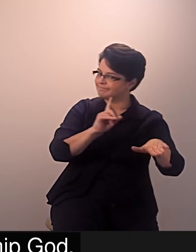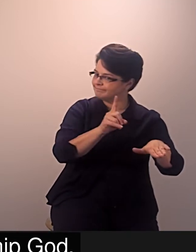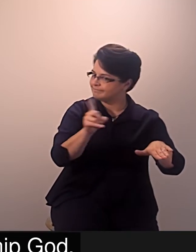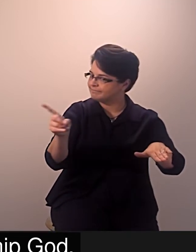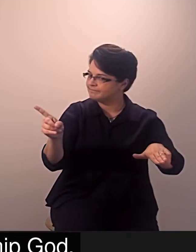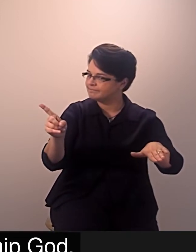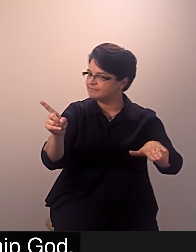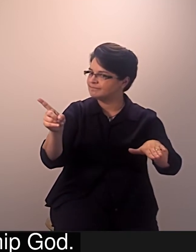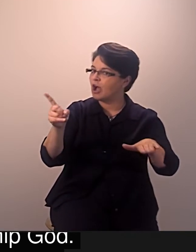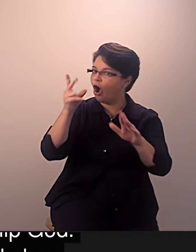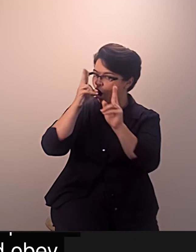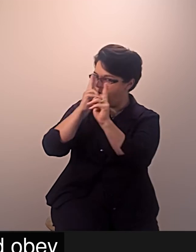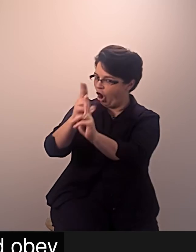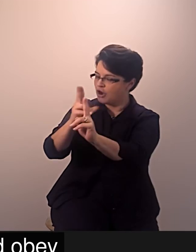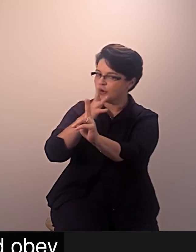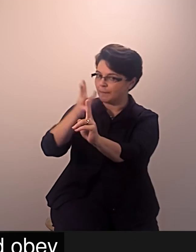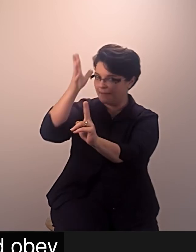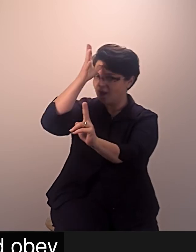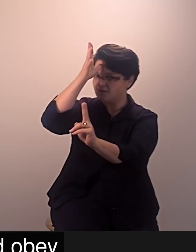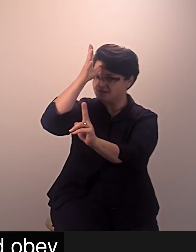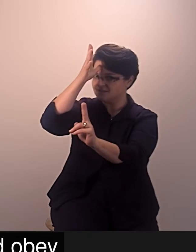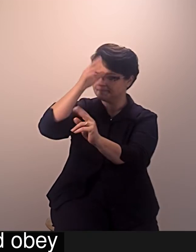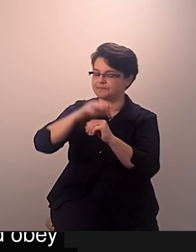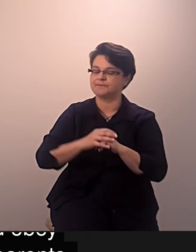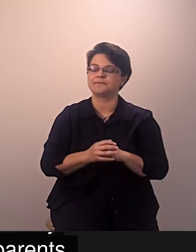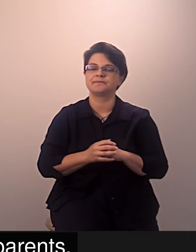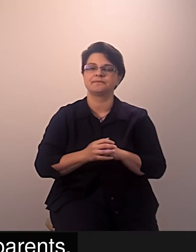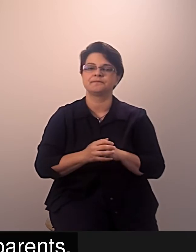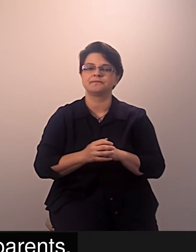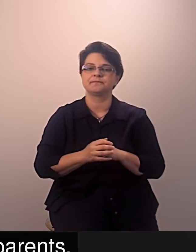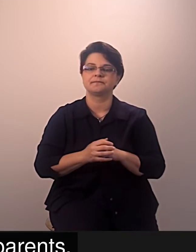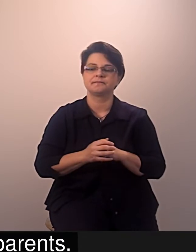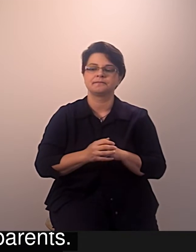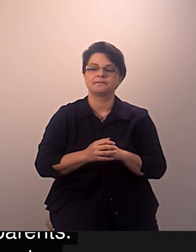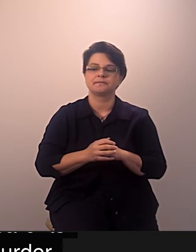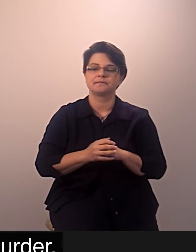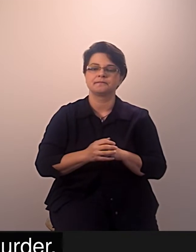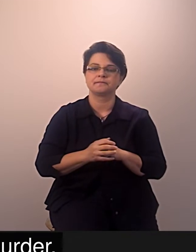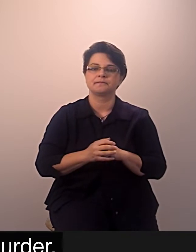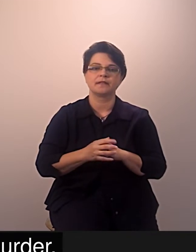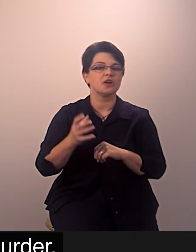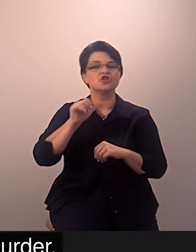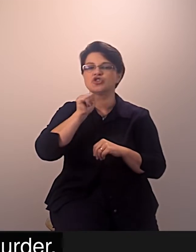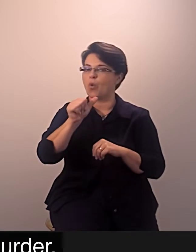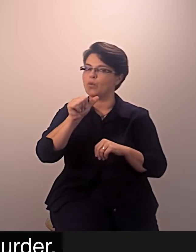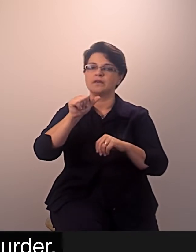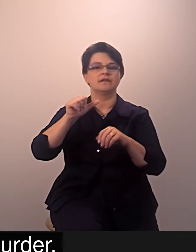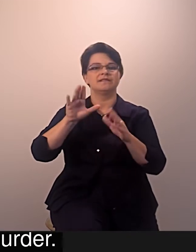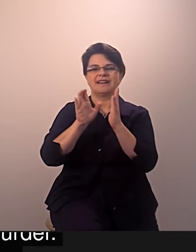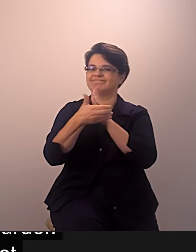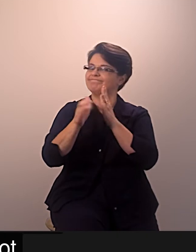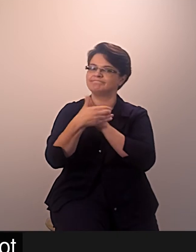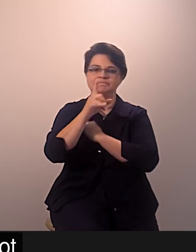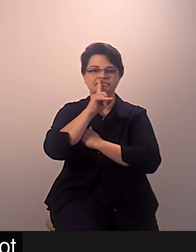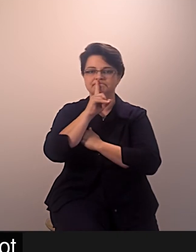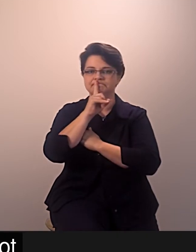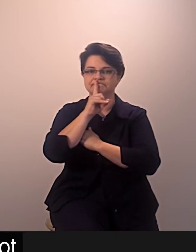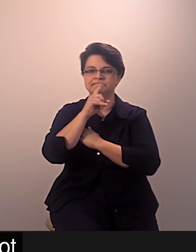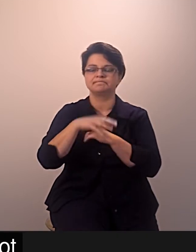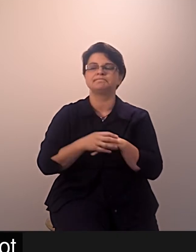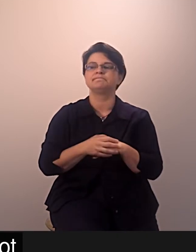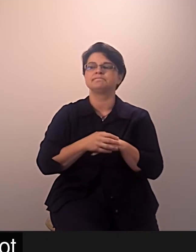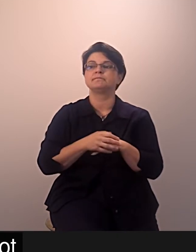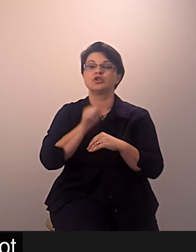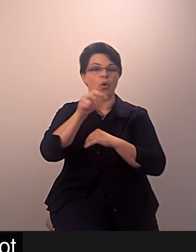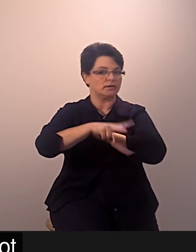their parents. We must not murder. We must not commit adultery. We must